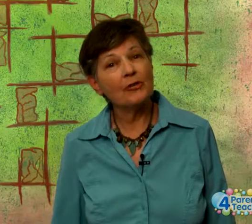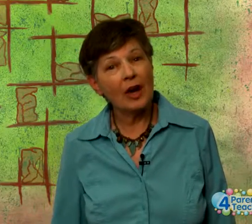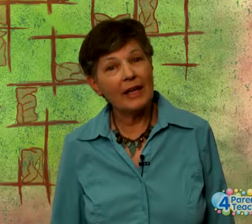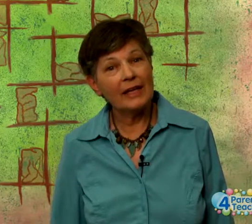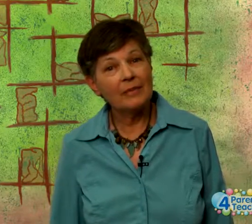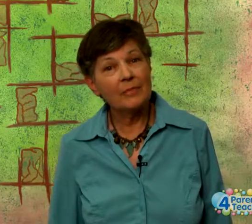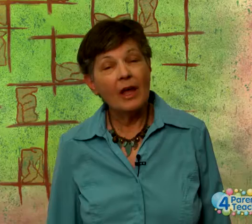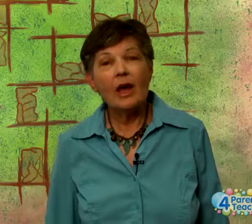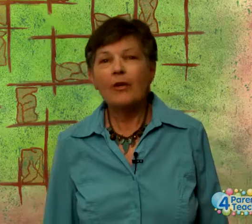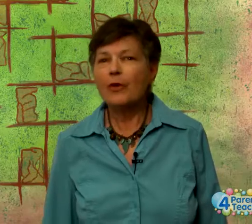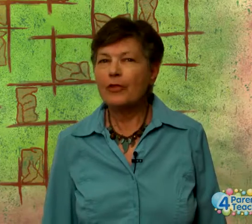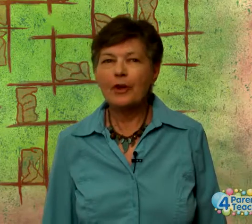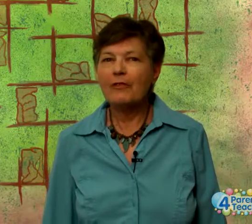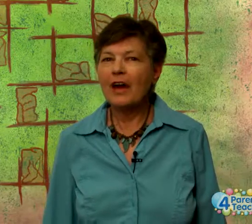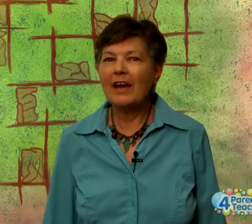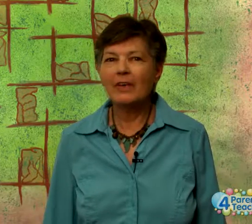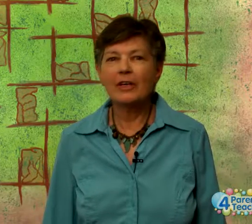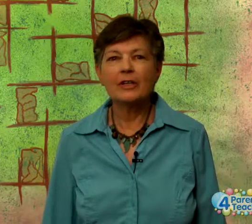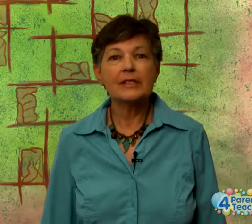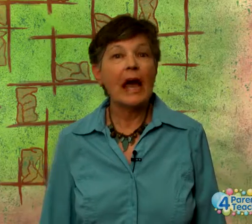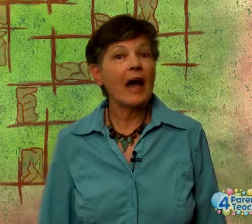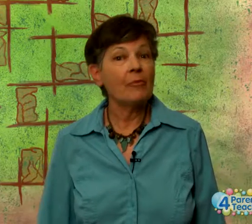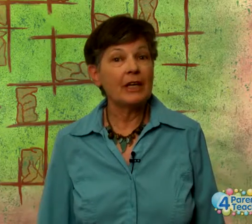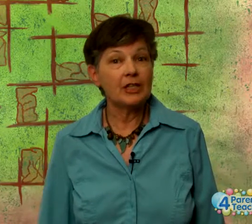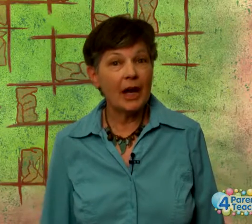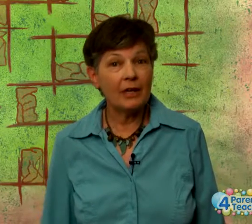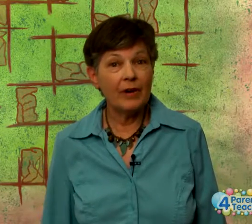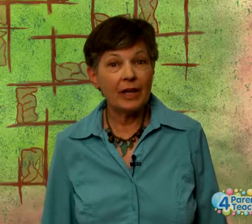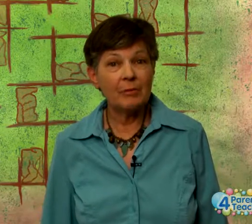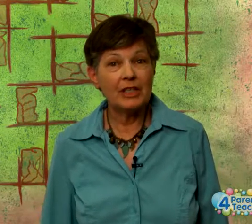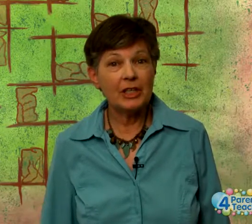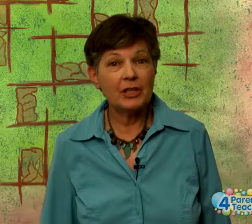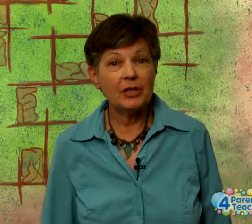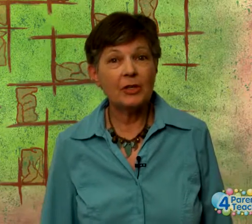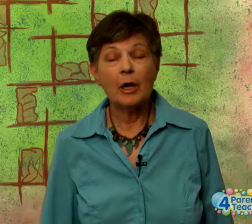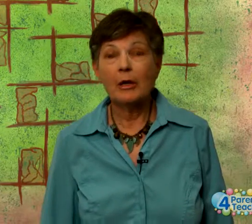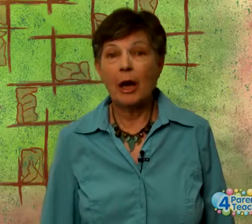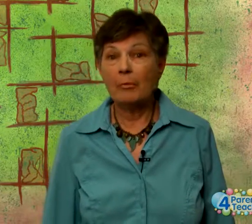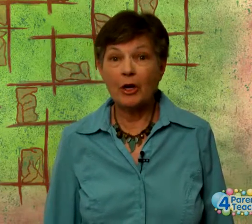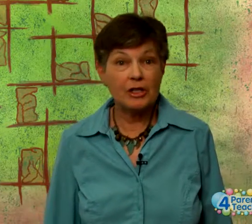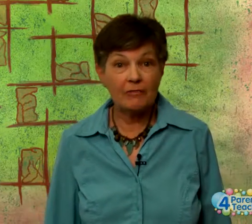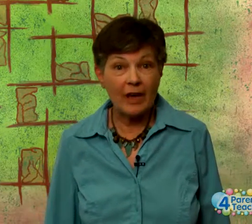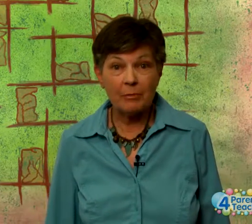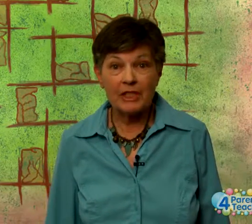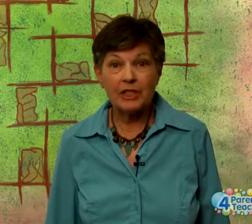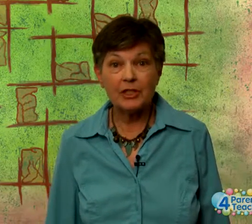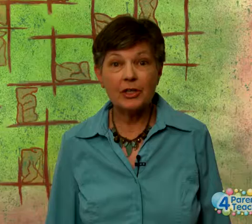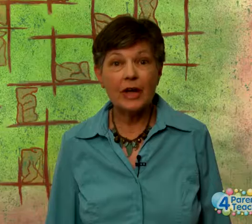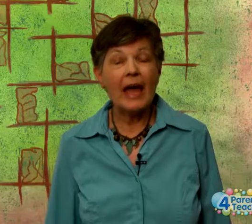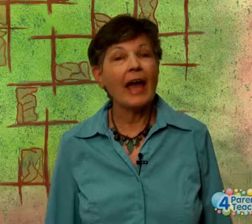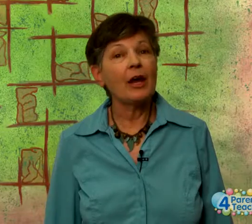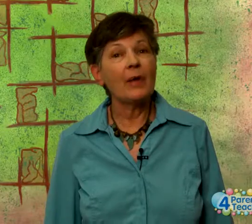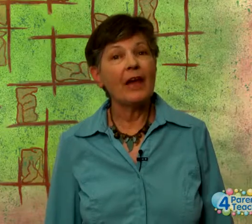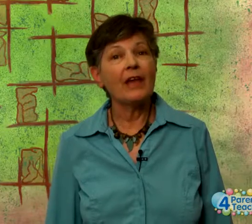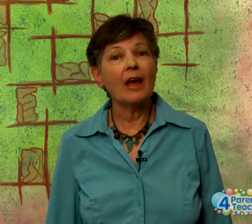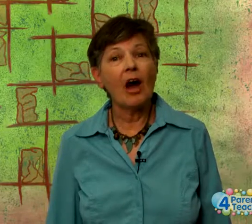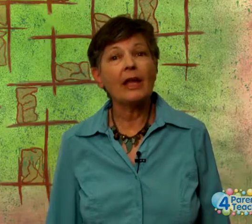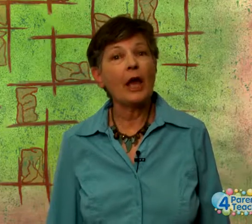charge of Frawley. For 35 years, I've been a child development teacher, a marriage and family teacher, and I ran the